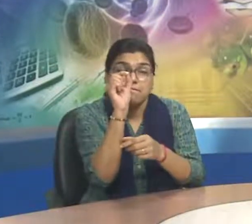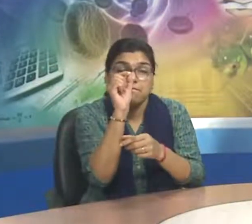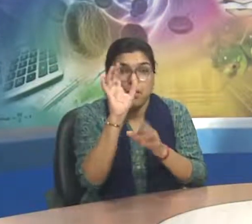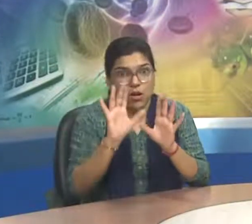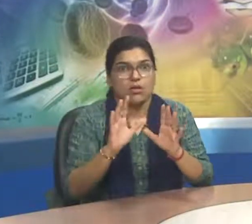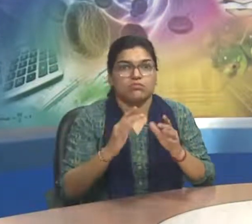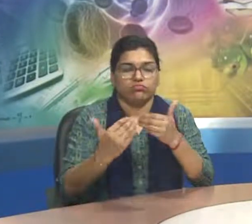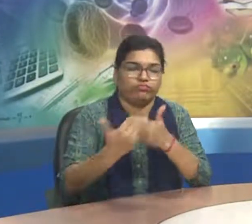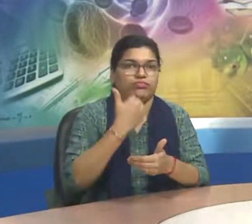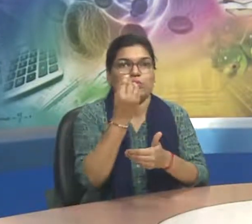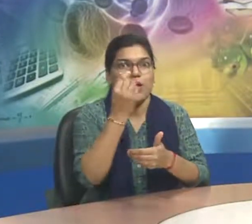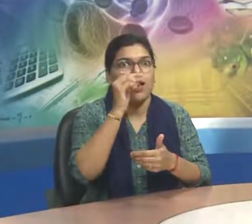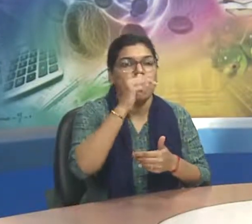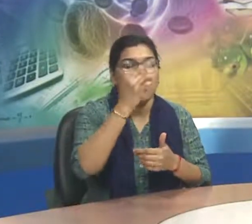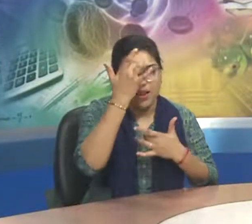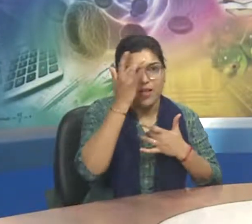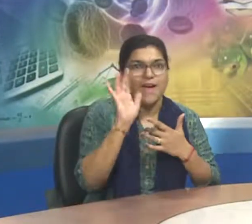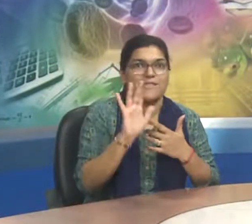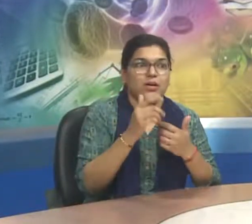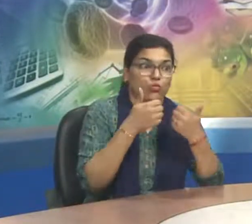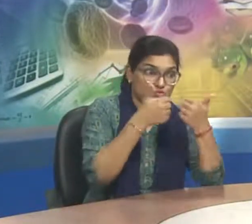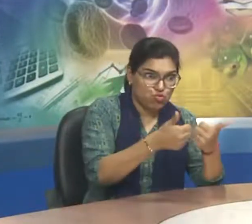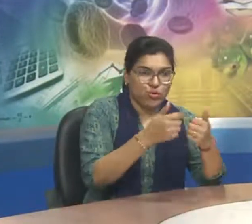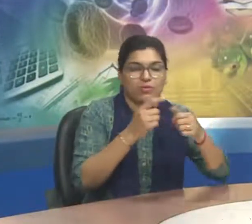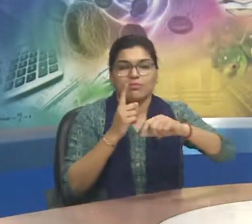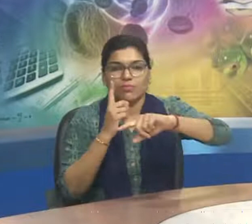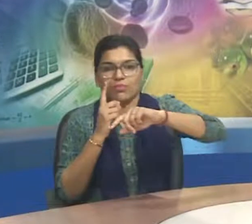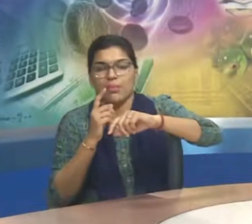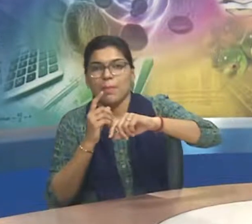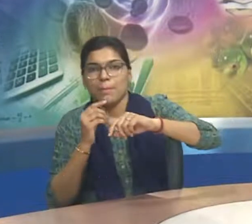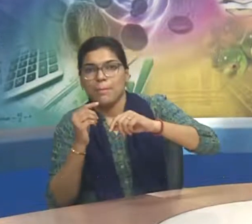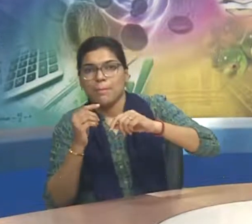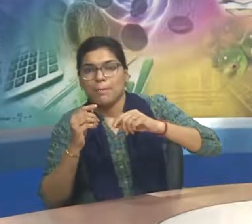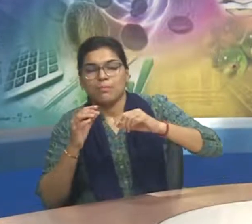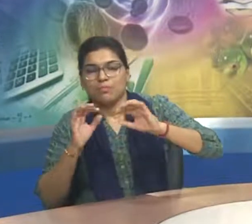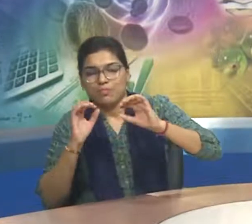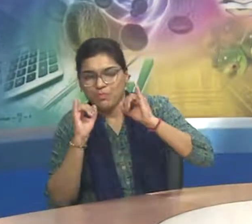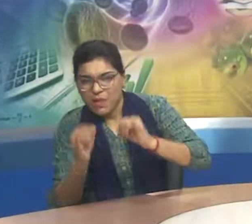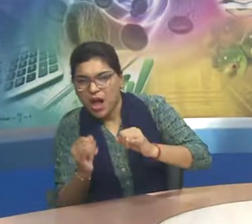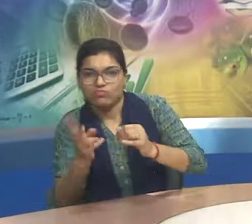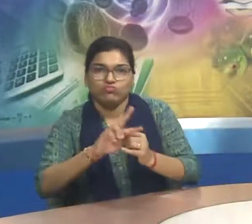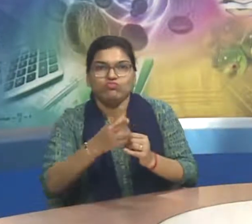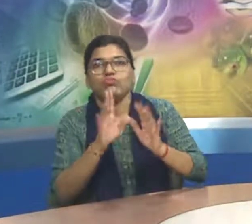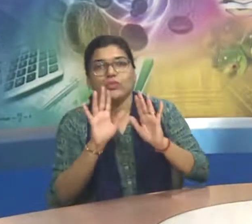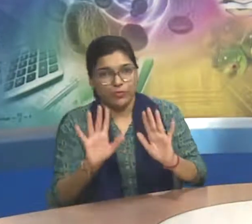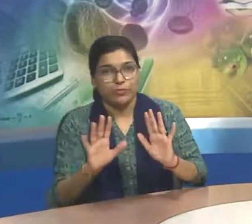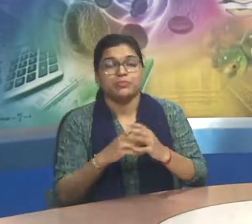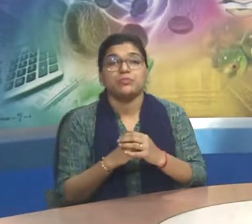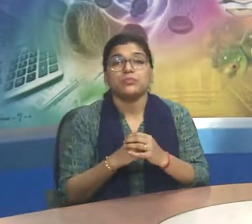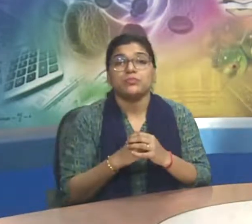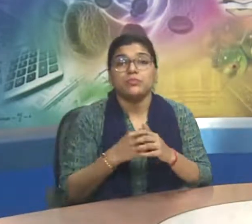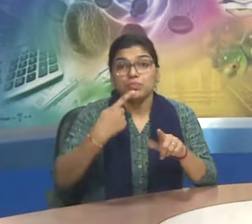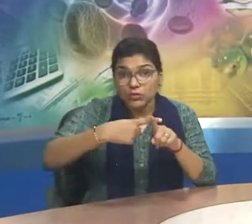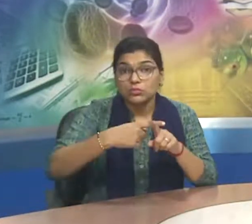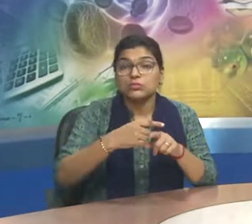And the bread, there are some good bacteria and some bad bacteria, or some